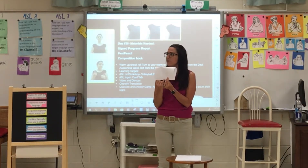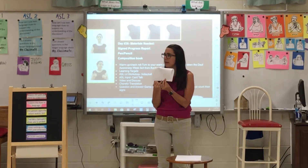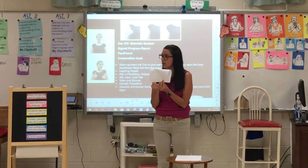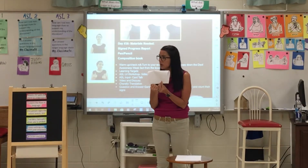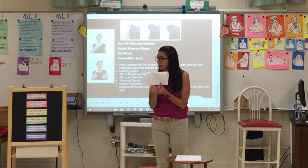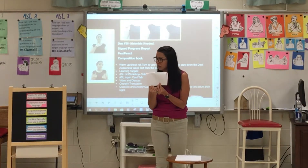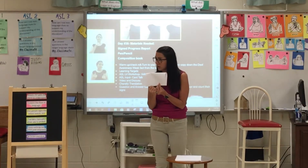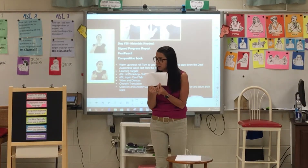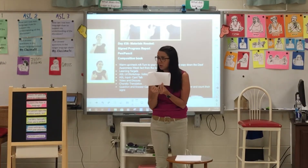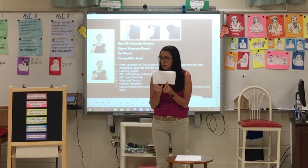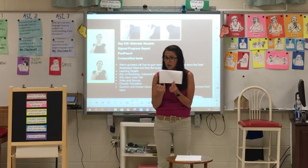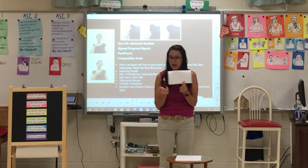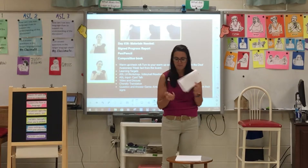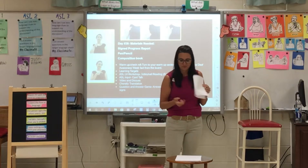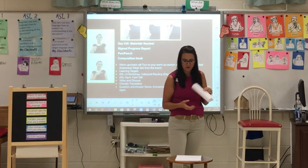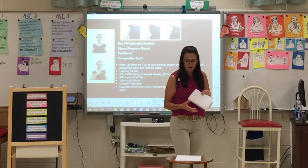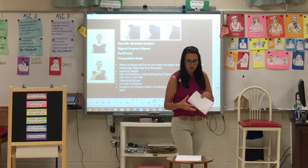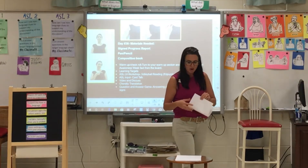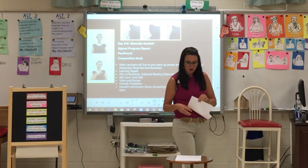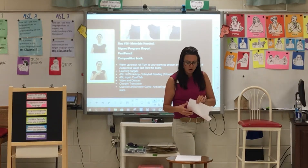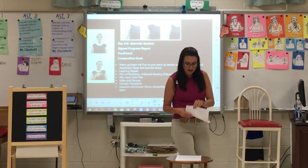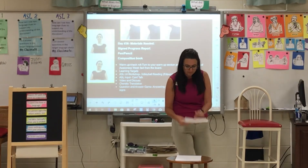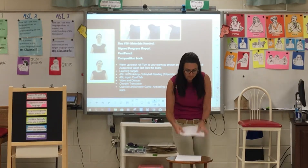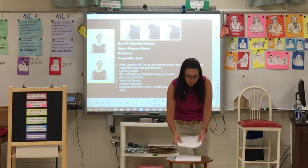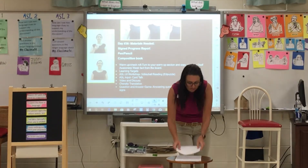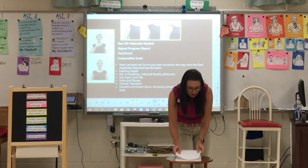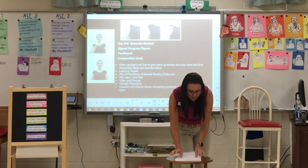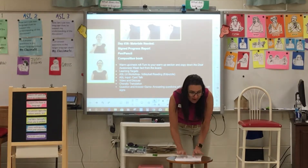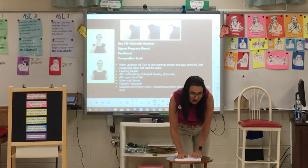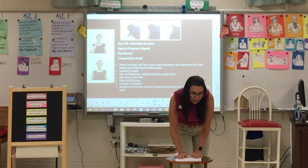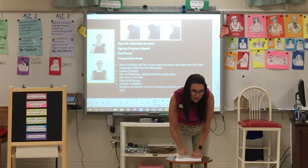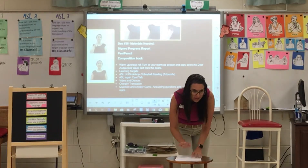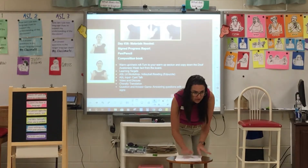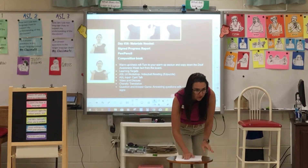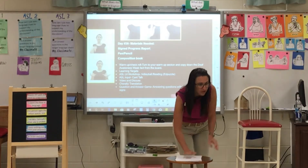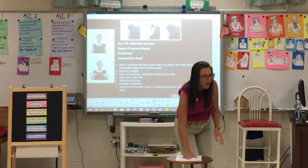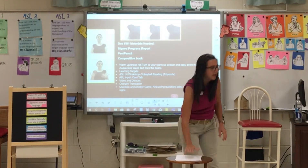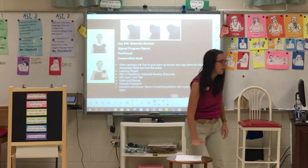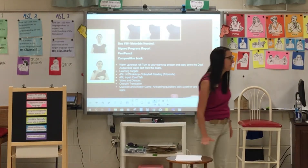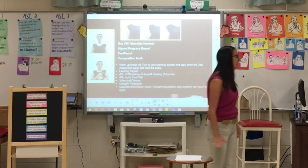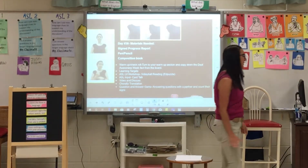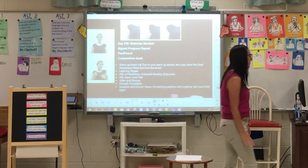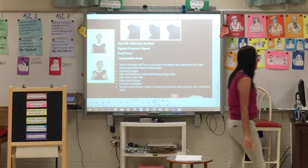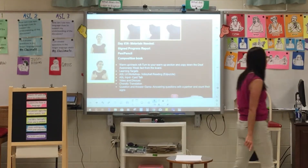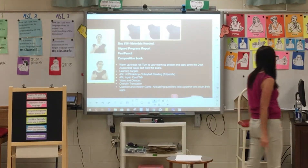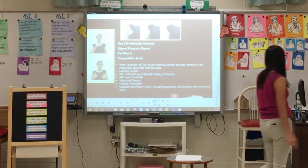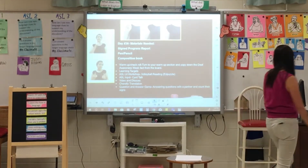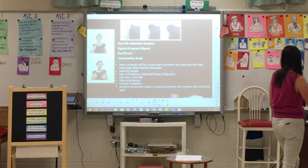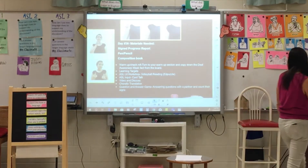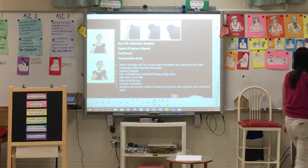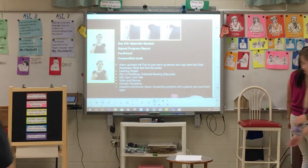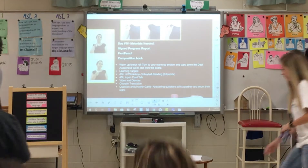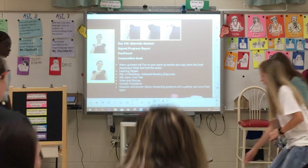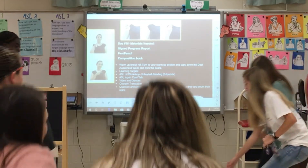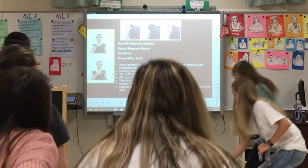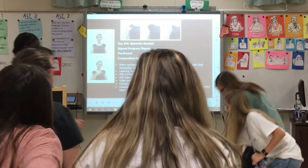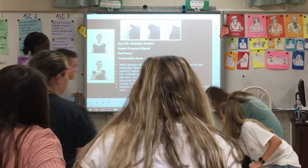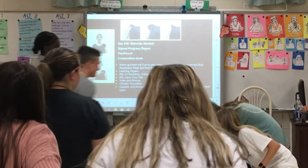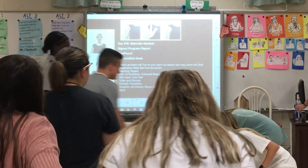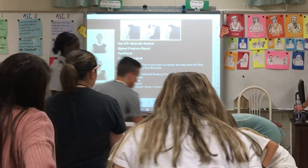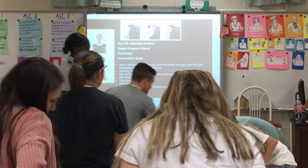like which beach, okay? All right, I'm giving you 5 minutes to do that. Come get a piece of paper, come get a